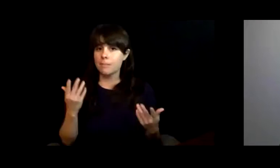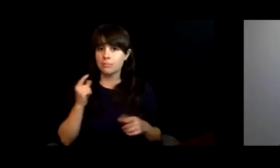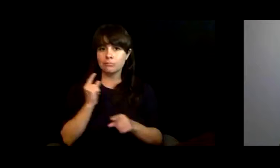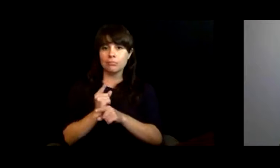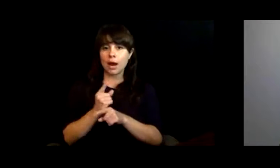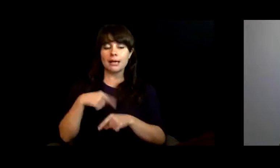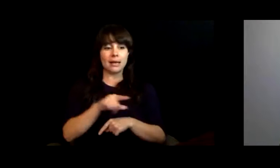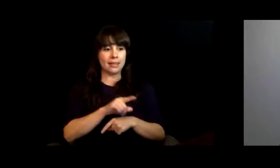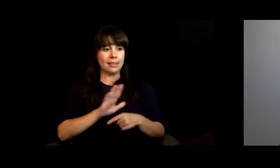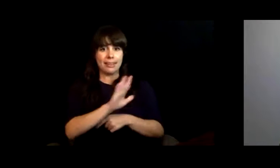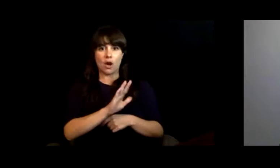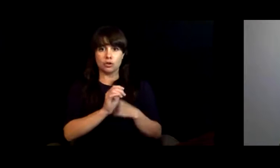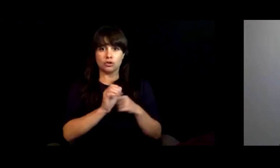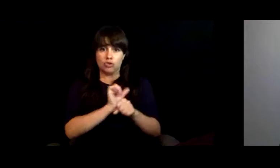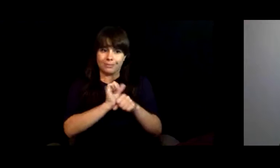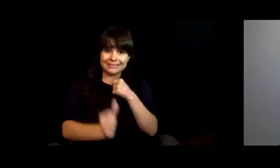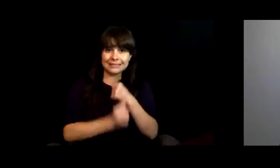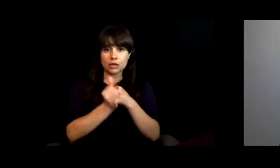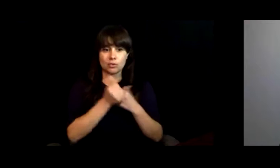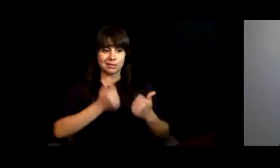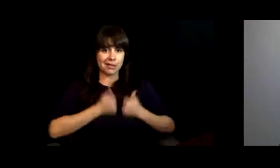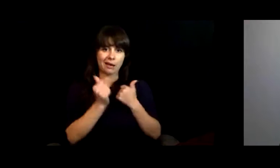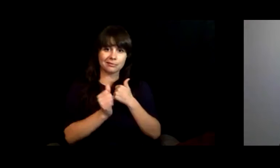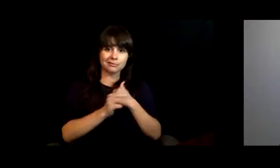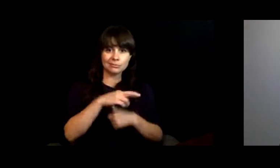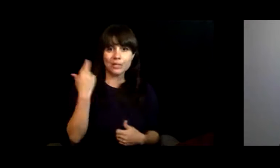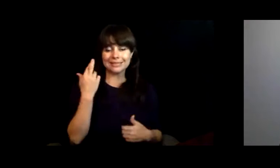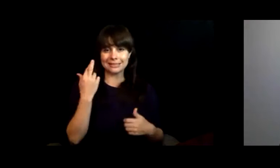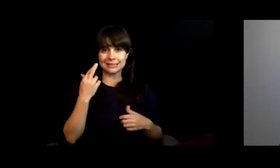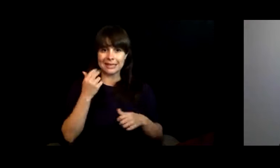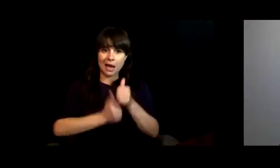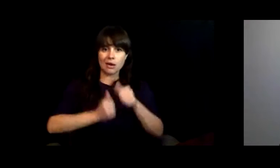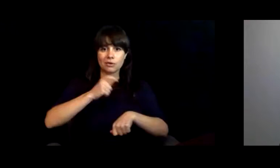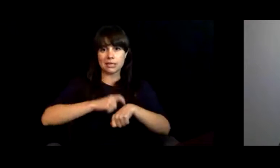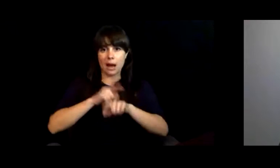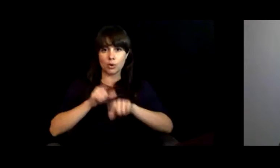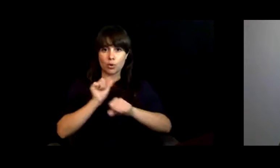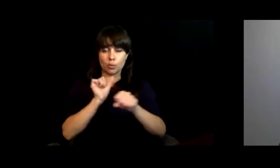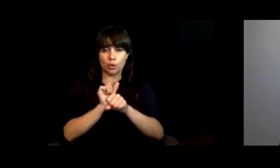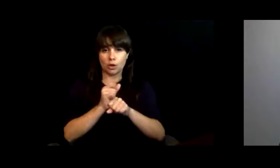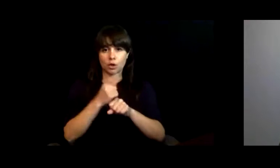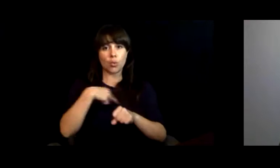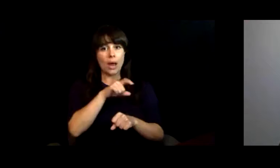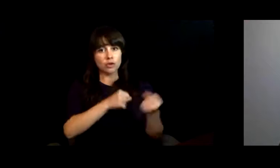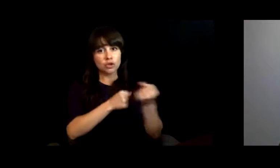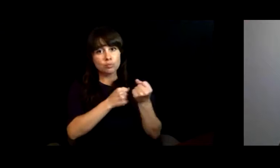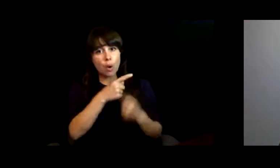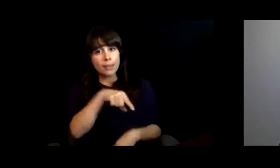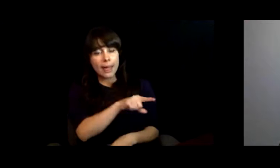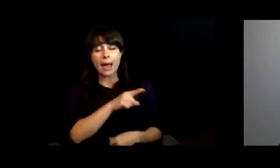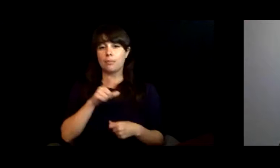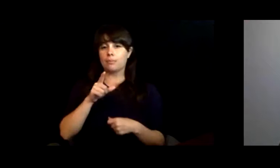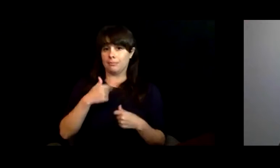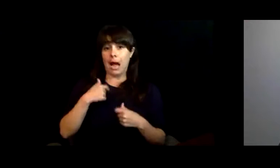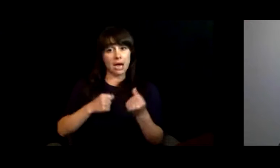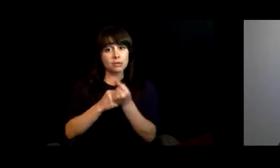our safety, to protect us. And we need to support them. I support the police. I don't support, my opponent mentioned a lot of buzzwords